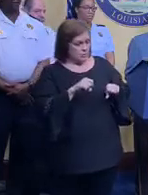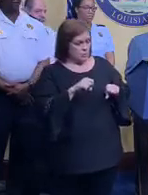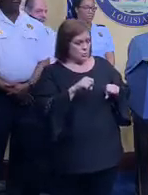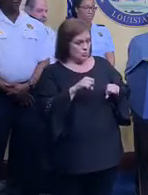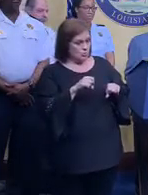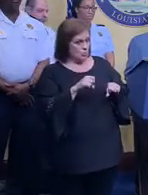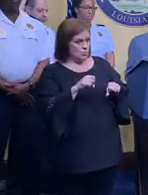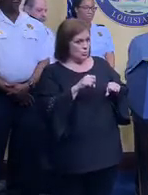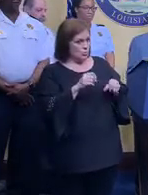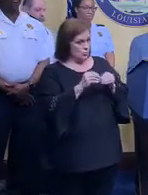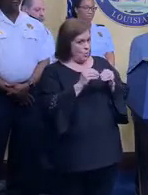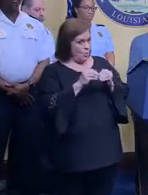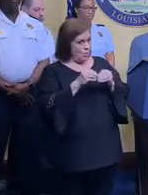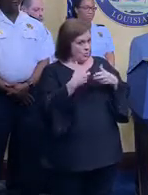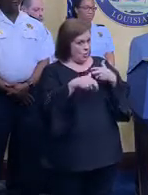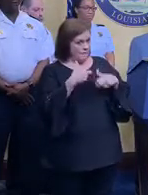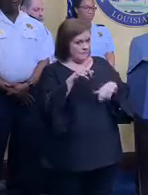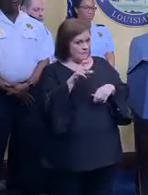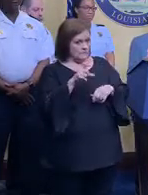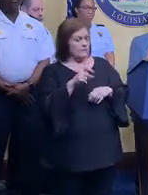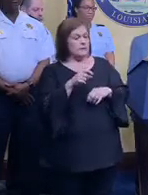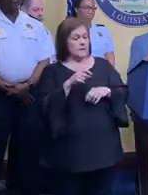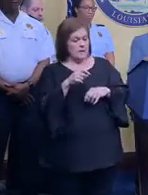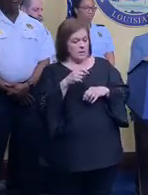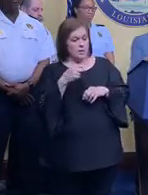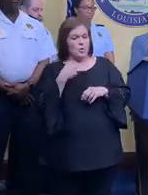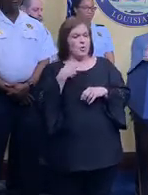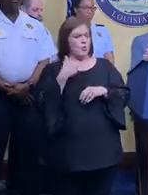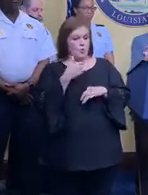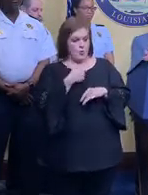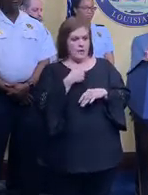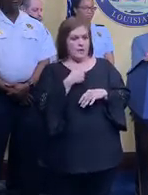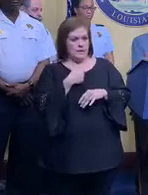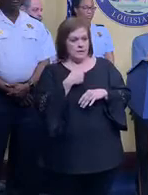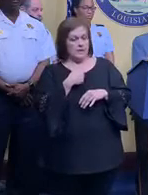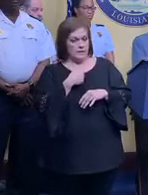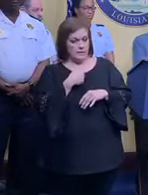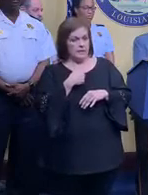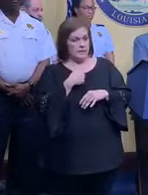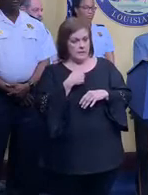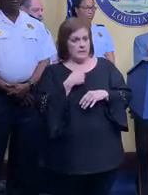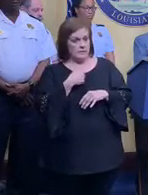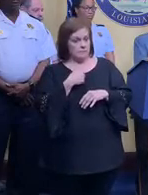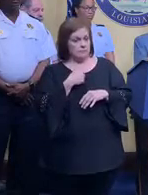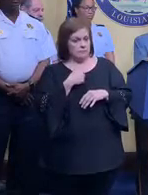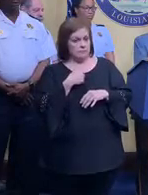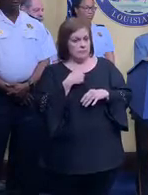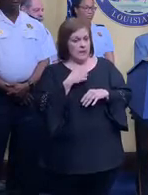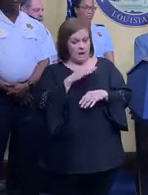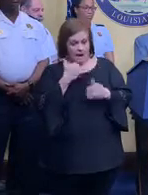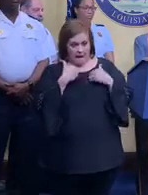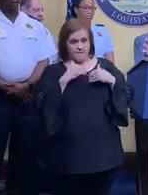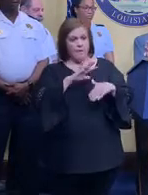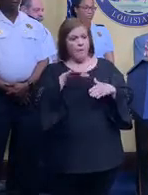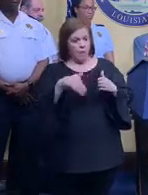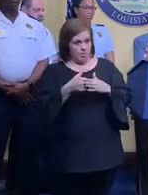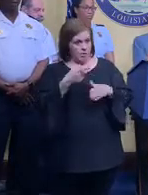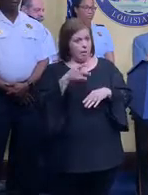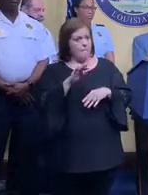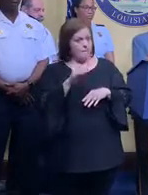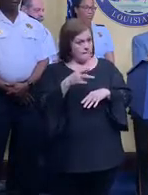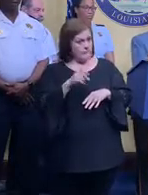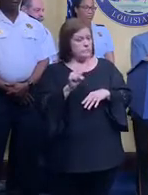the upcoming weather? Again, a couple things happening here. We are running at optimum capacity, so the water getting to me, I'm able to pump